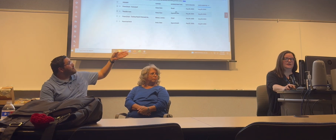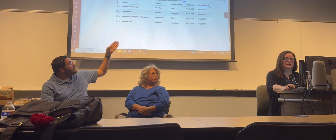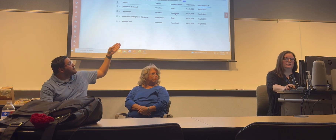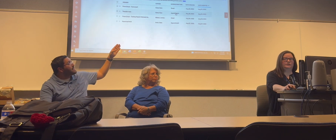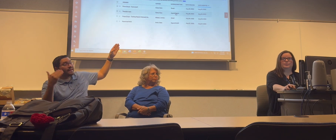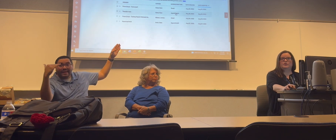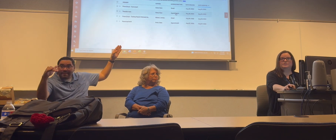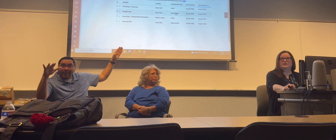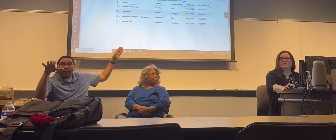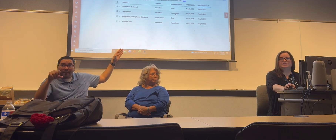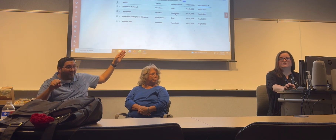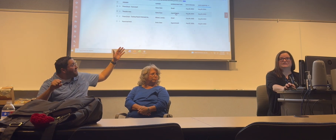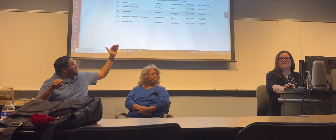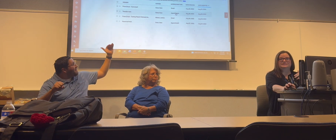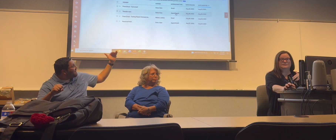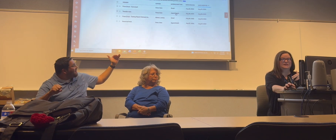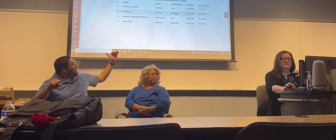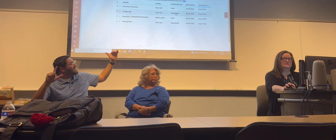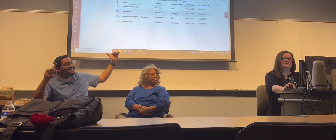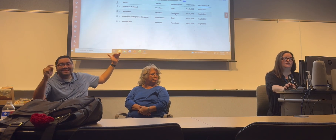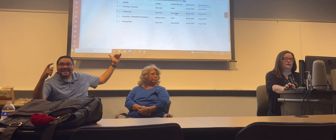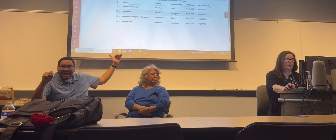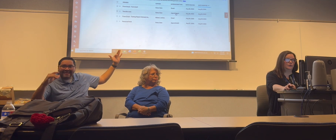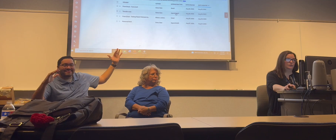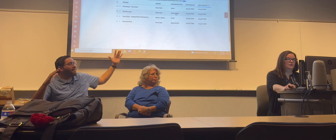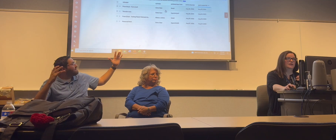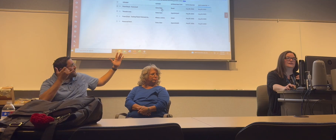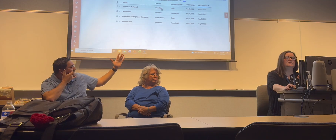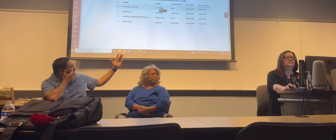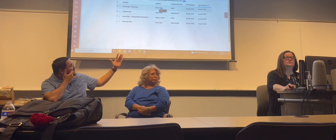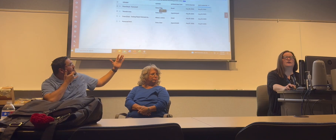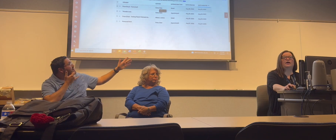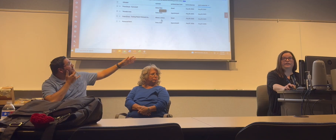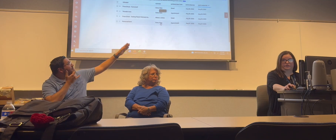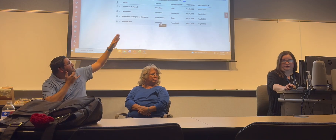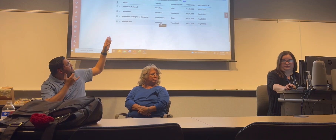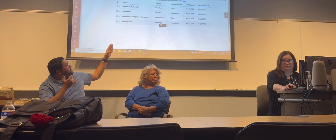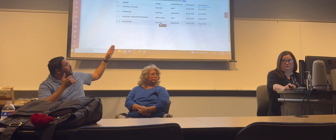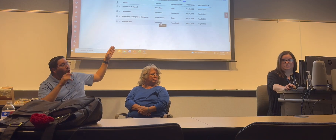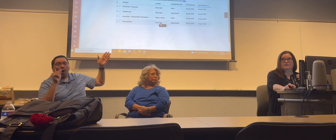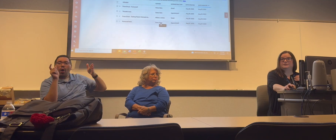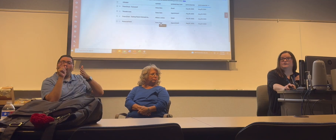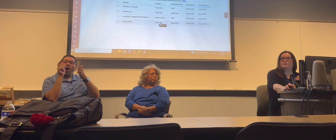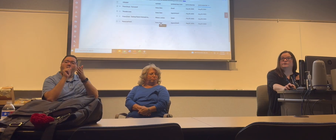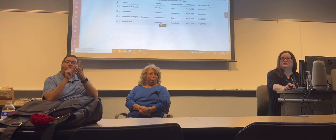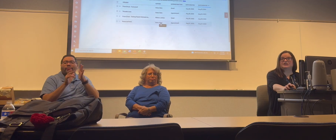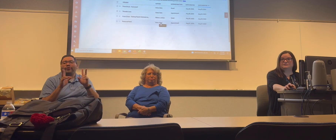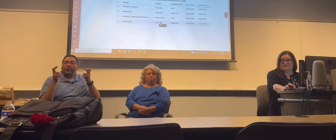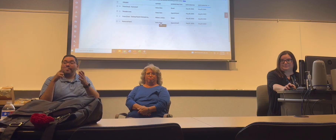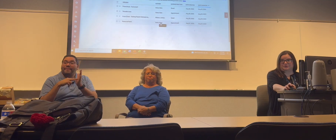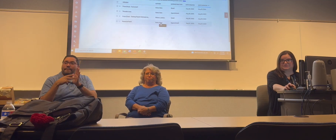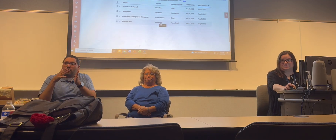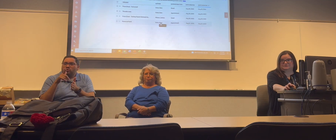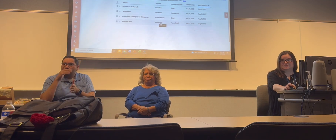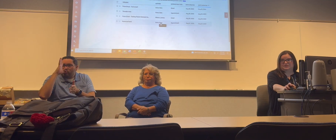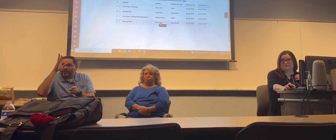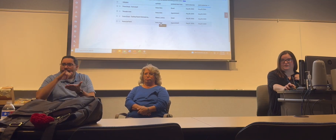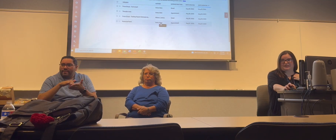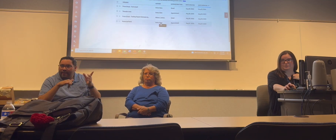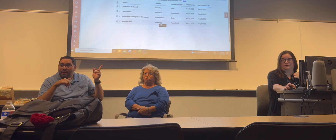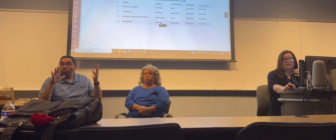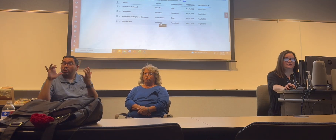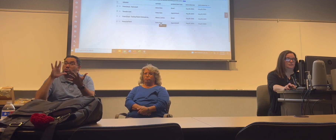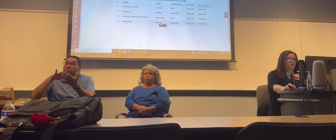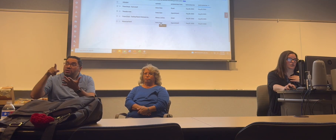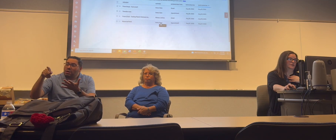an email or an appointment, it was a text message, phone, it tells you the author. So maybe if you wanna reach out to that person and